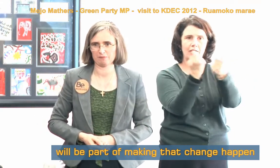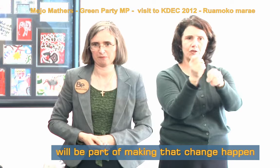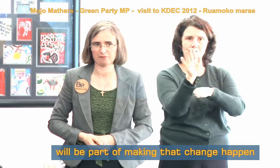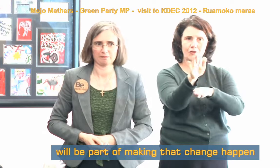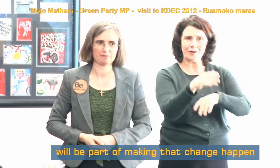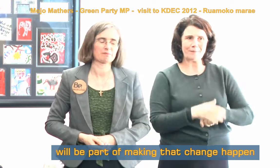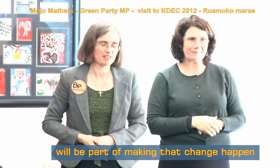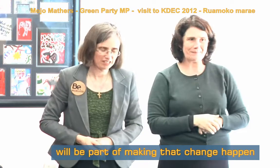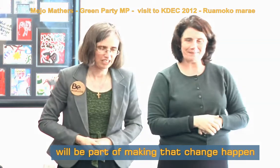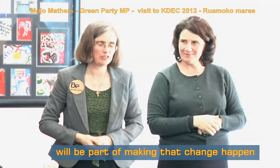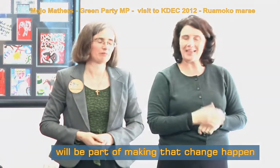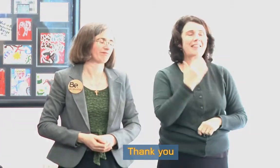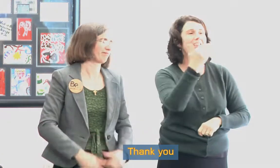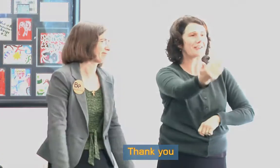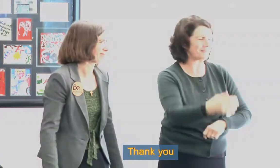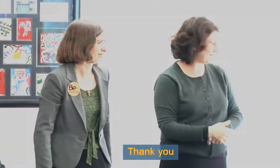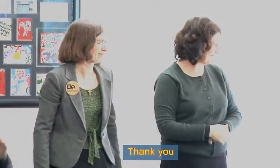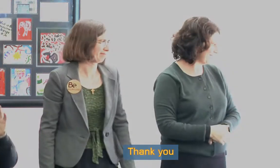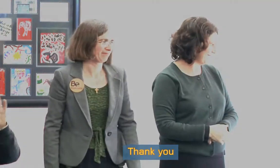about